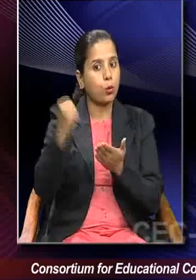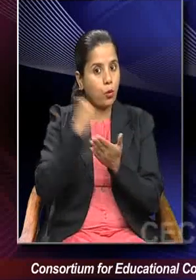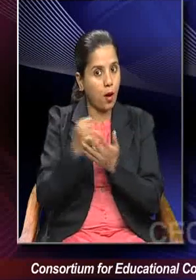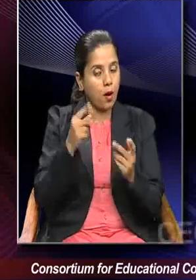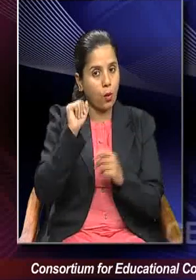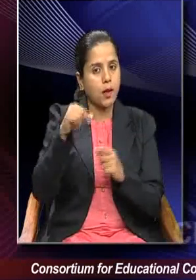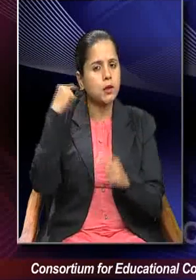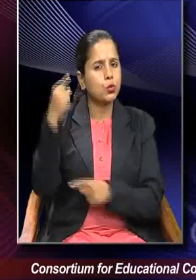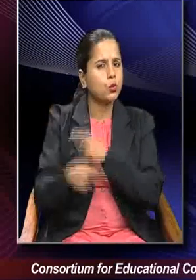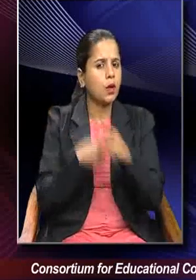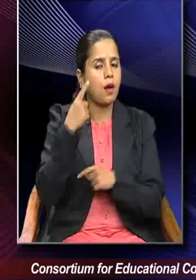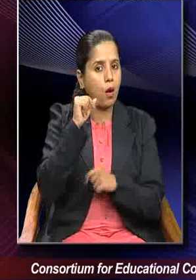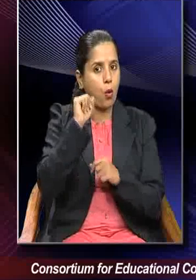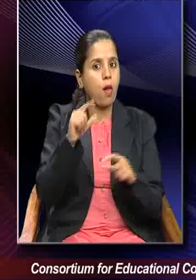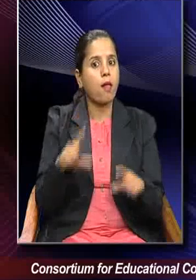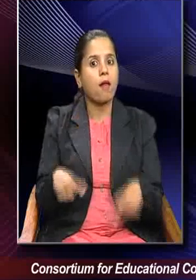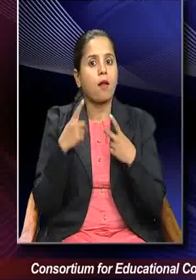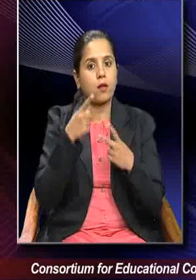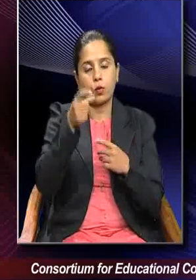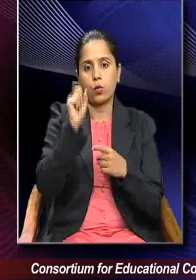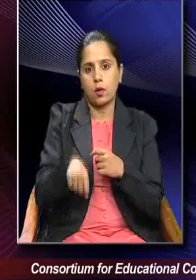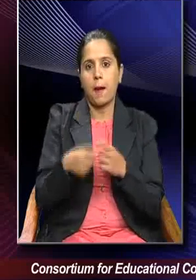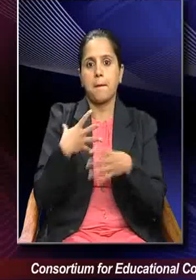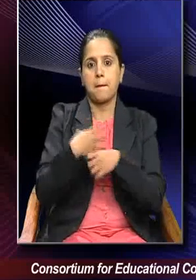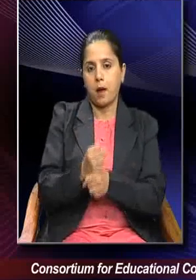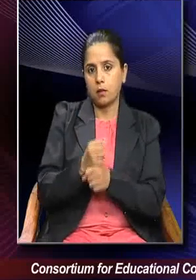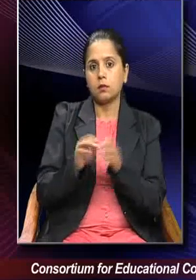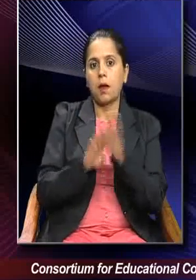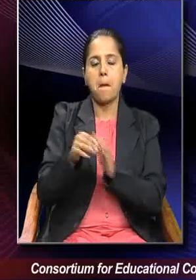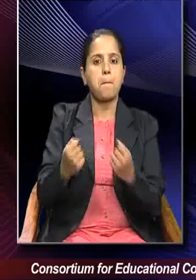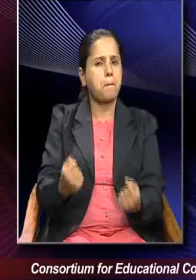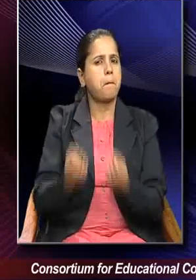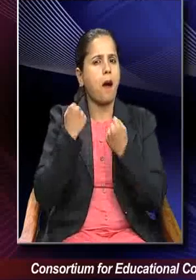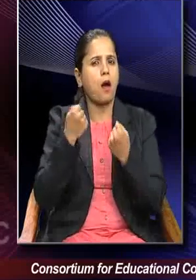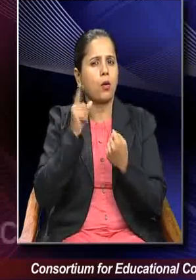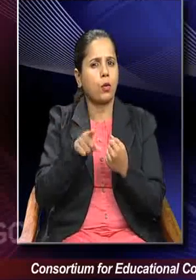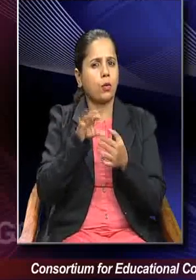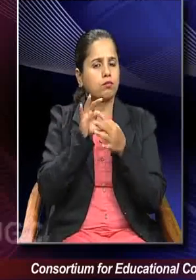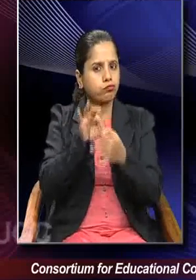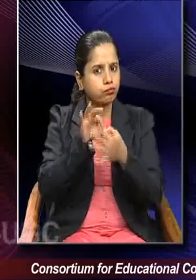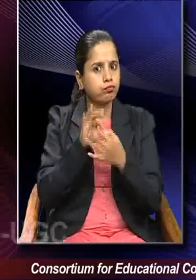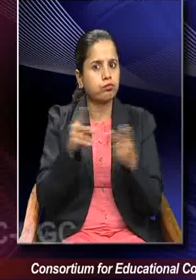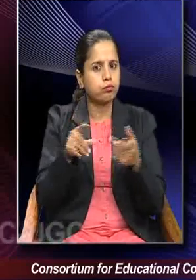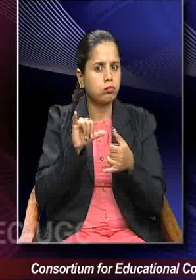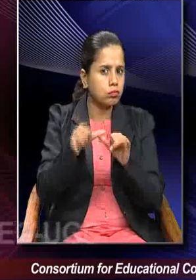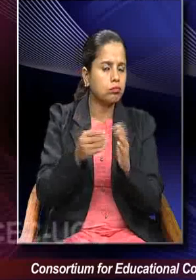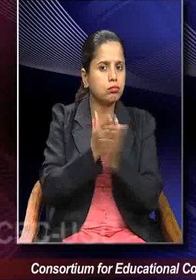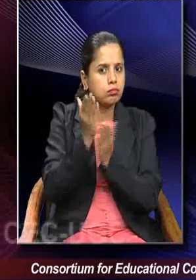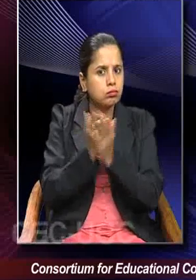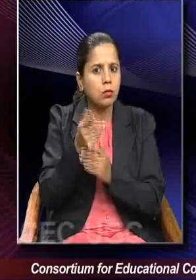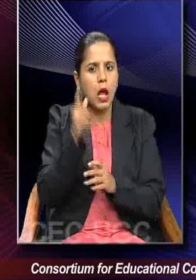your daily routine, you can develop powerful coping mechanisms to